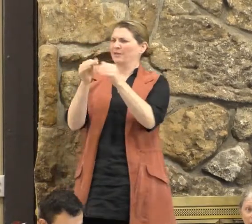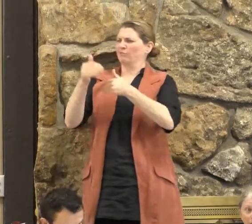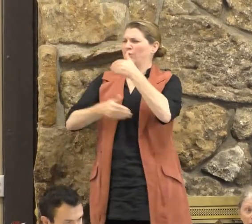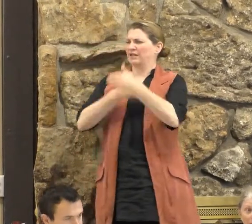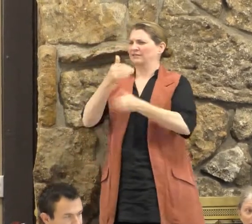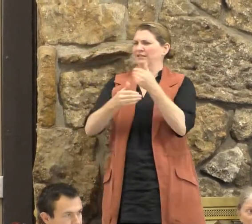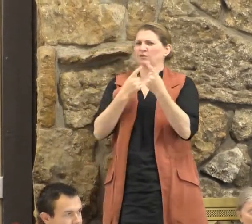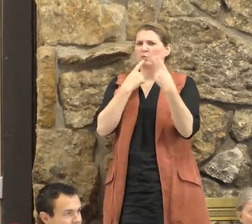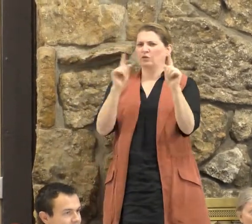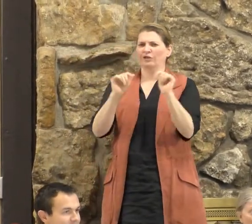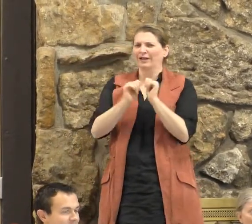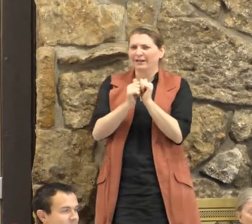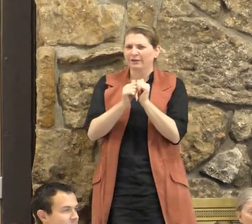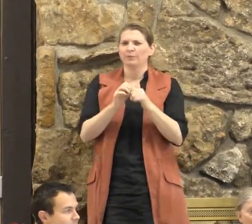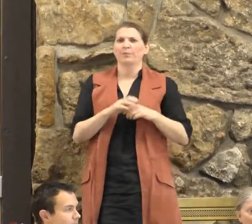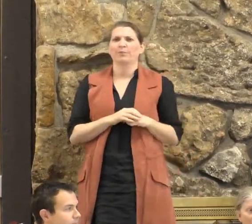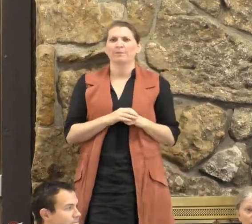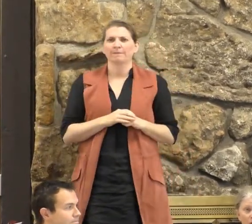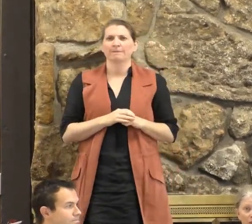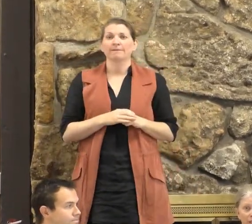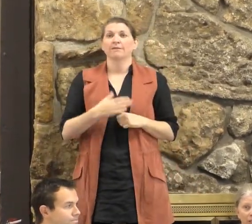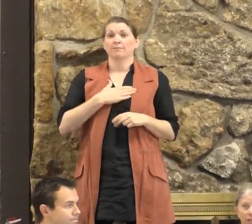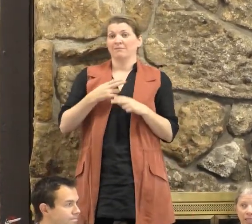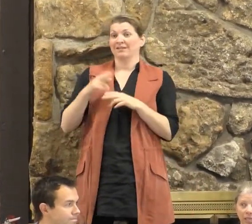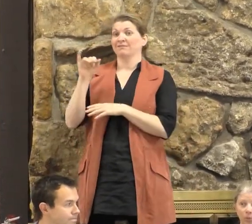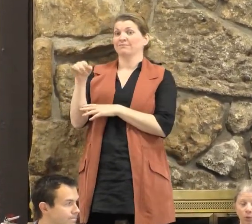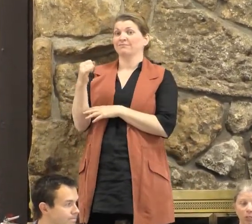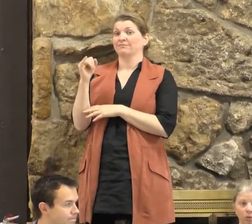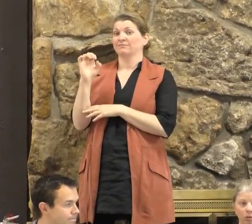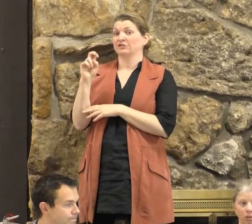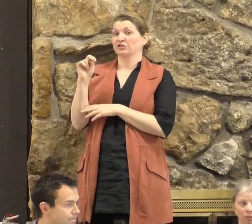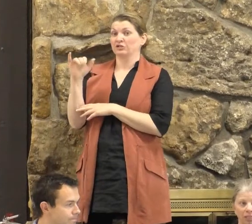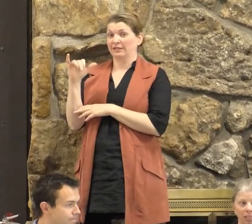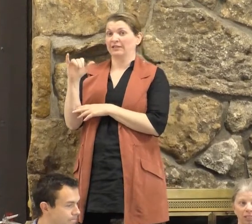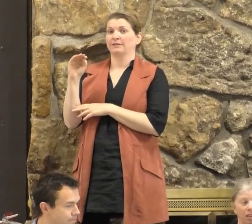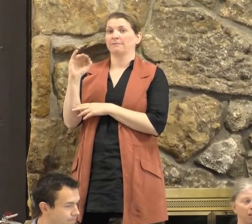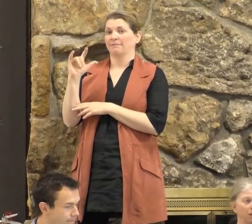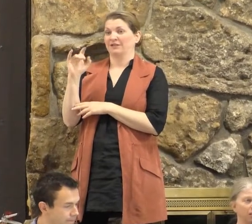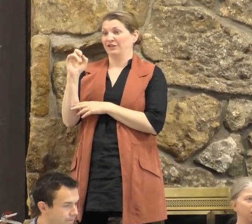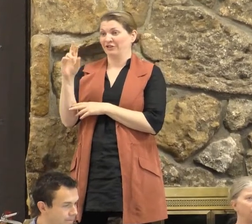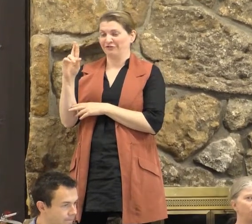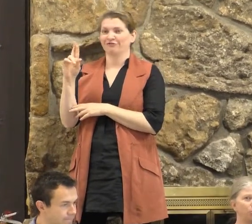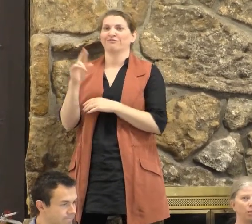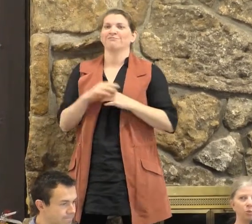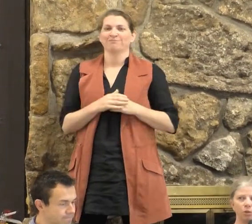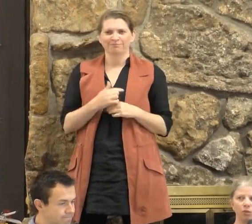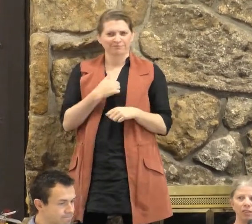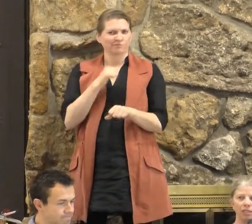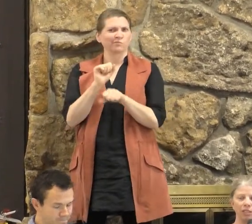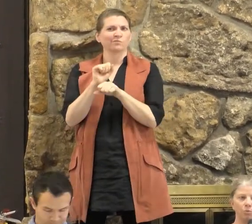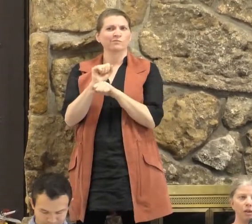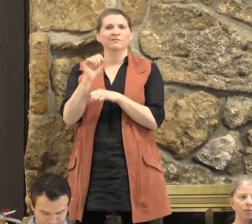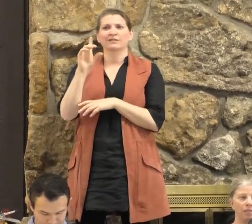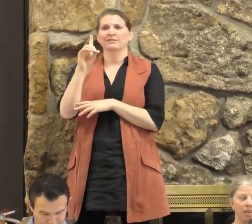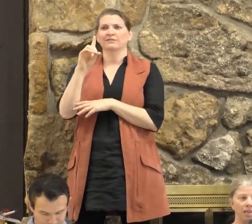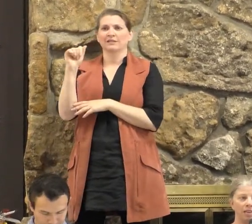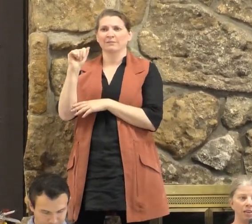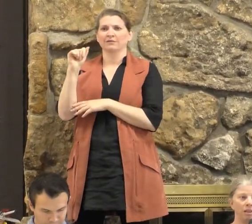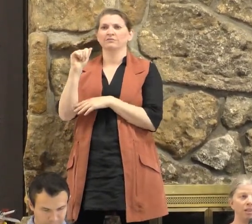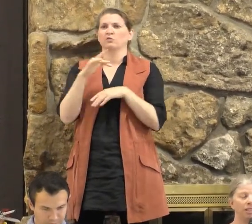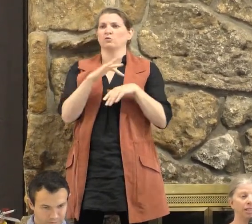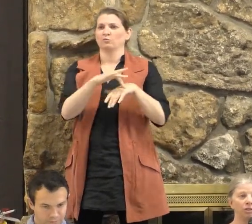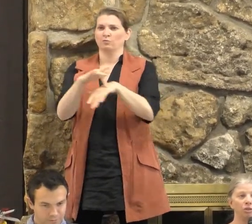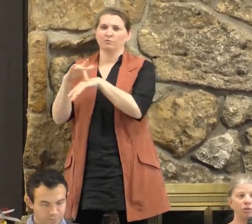is Jenny Miller, and I'm the specialist for the Deaf and Hard of Hearing at Disabled Resource Services. Disabled Resource Services is one of